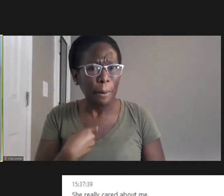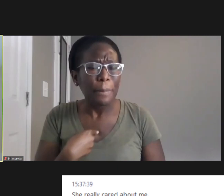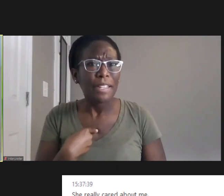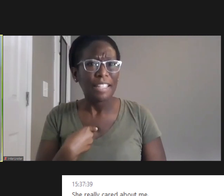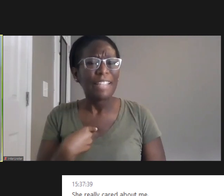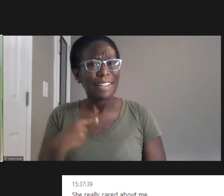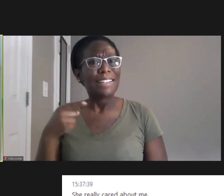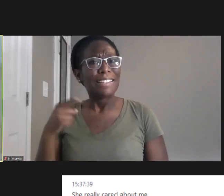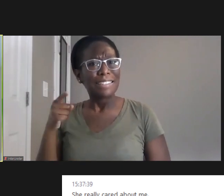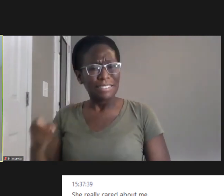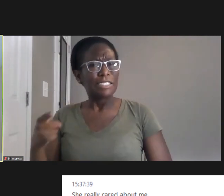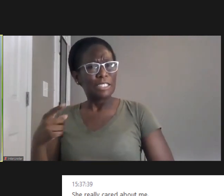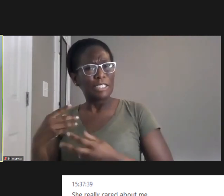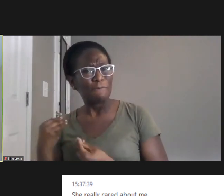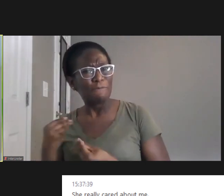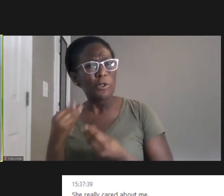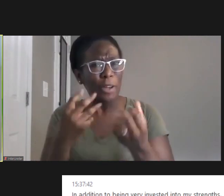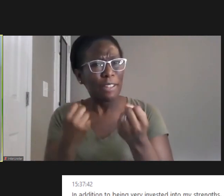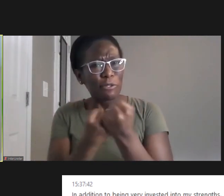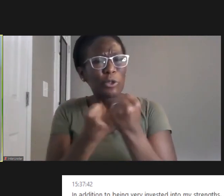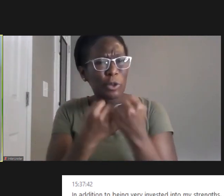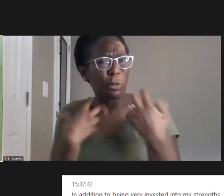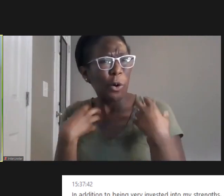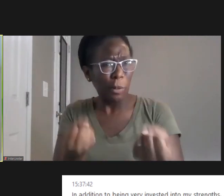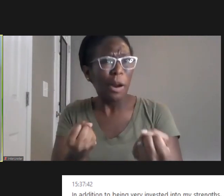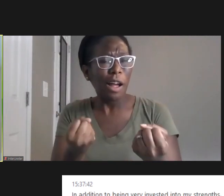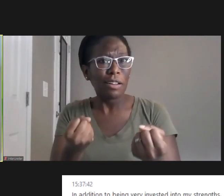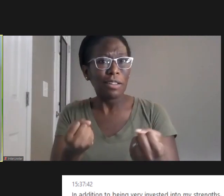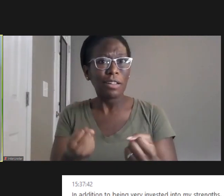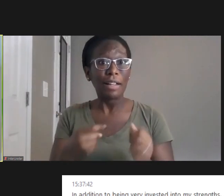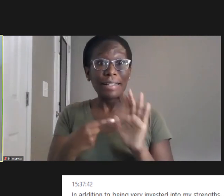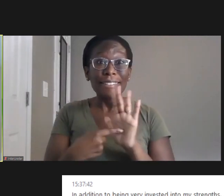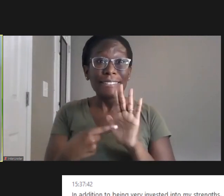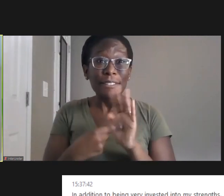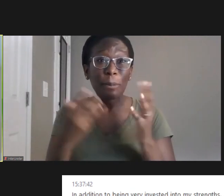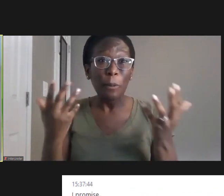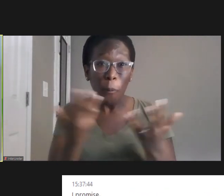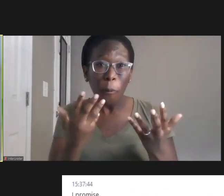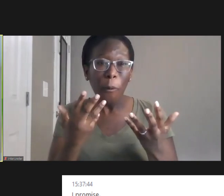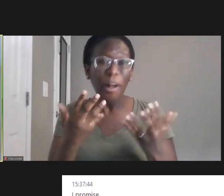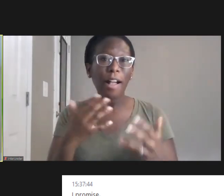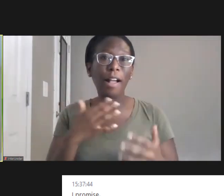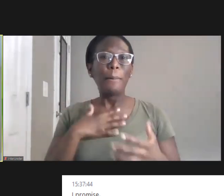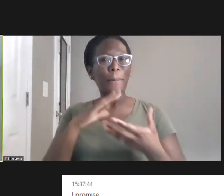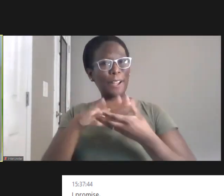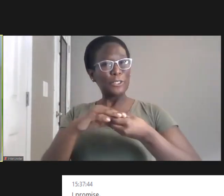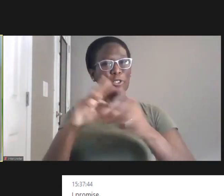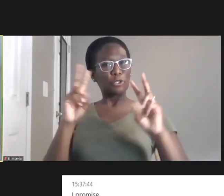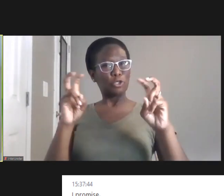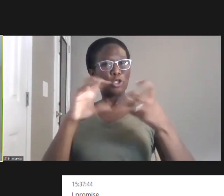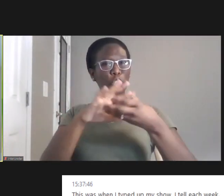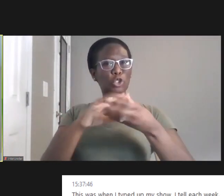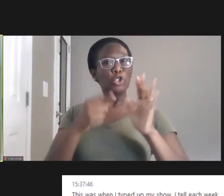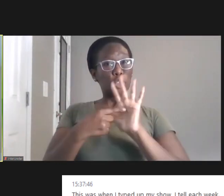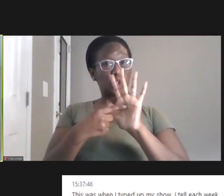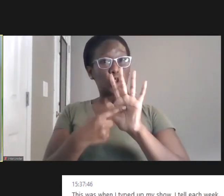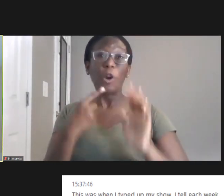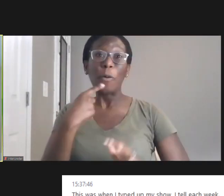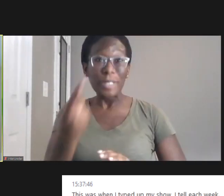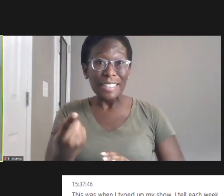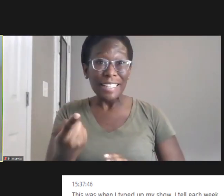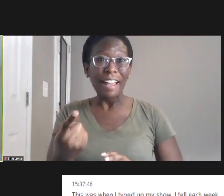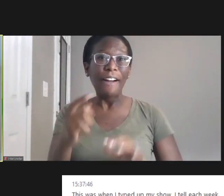into my strengths. A prime example of this was when I typed up my show and tell each week and read it rather than talk off the